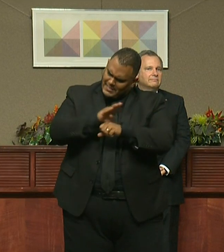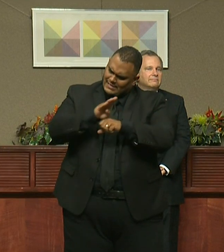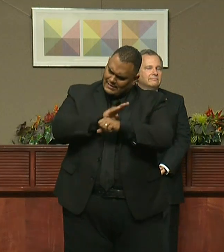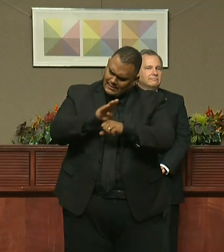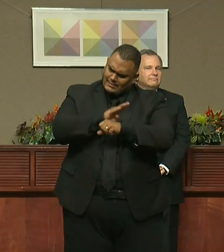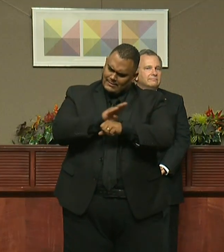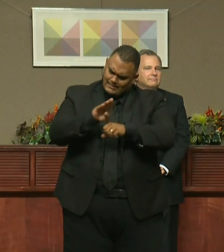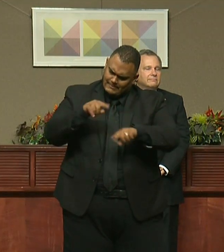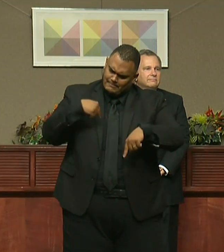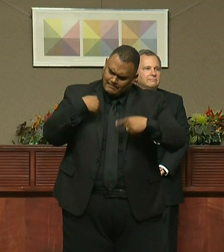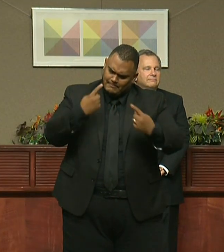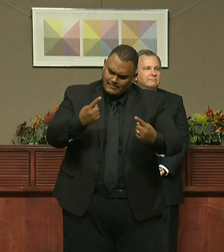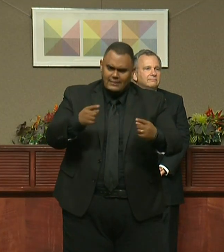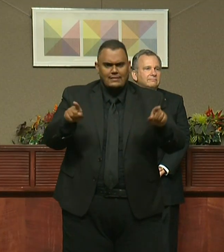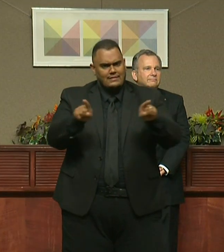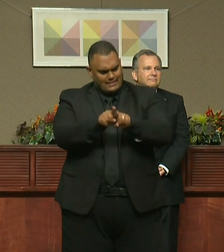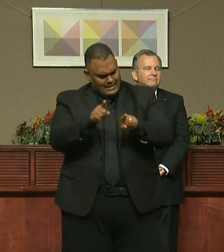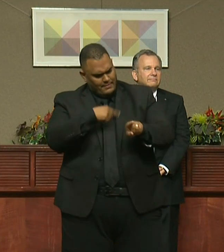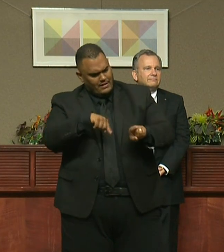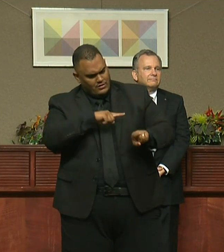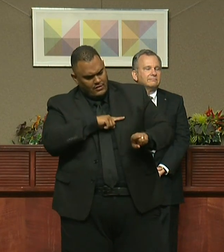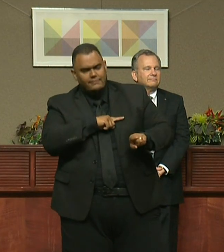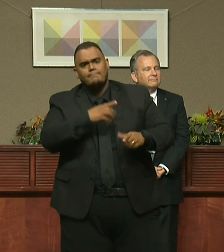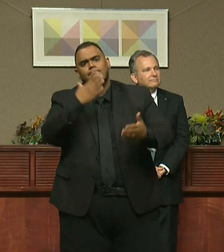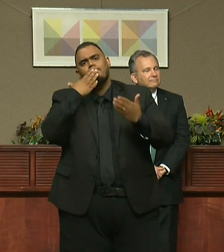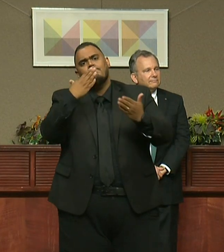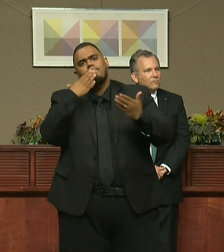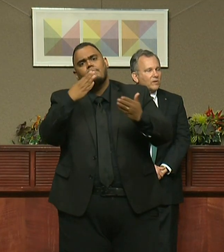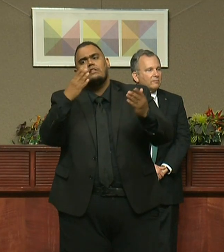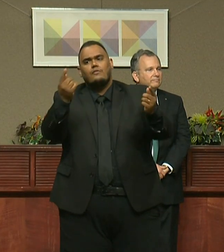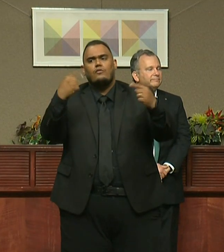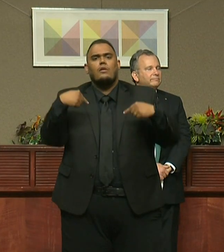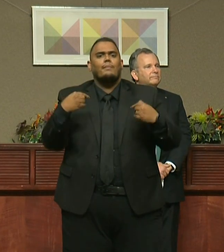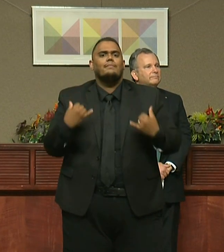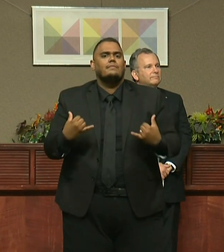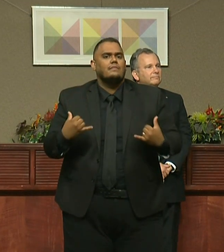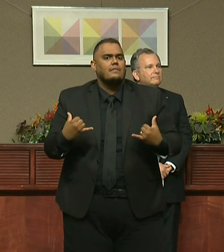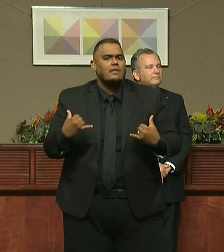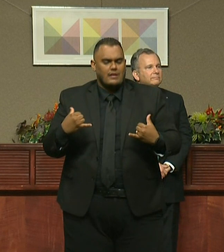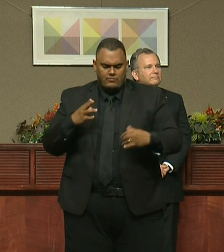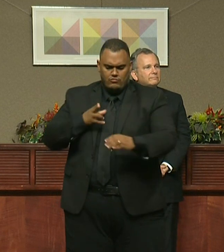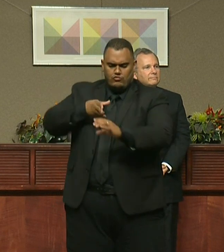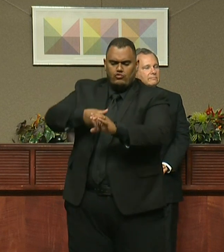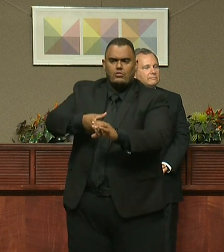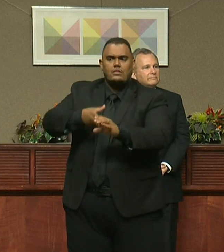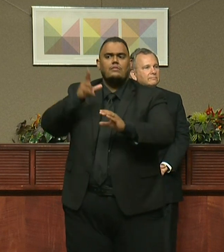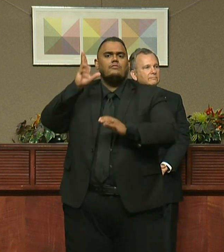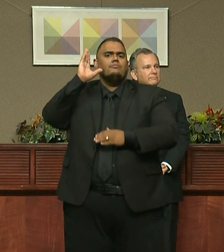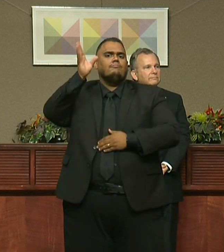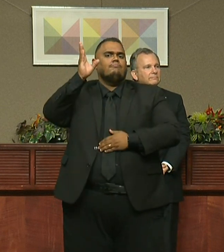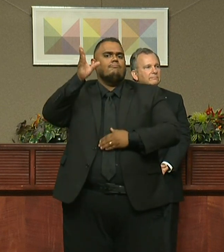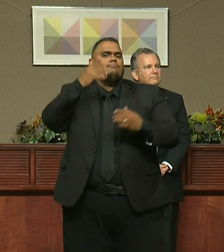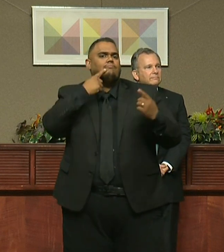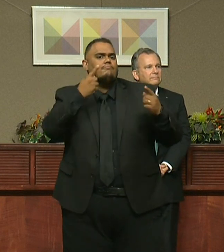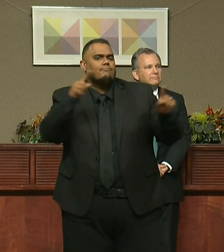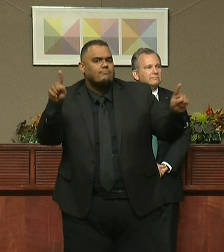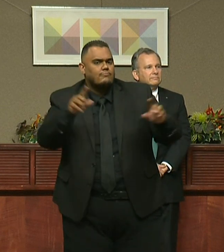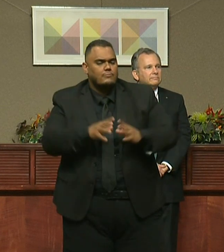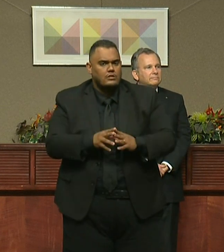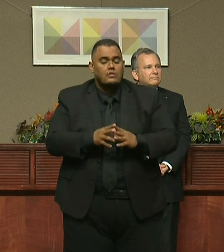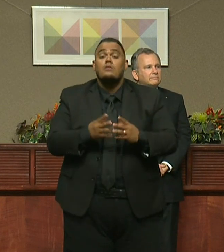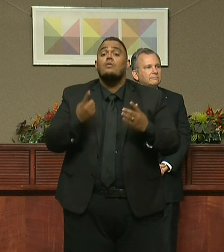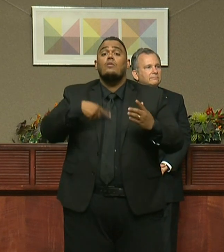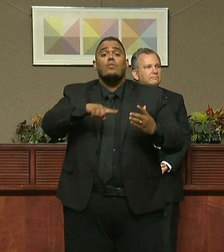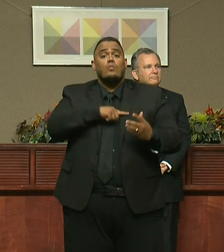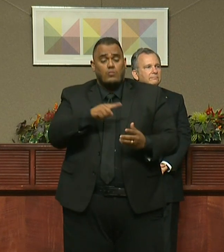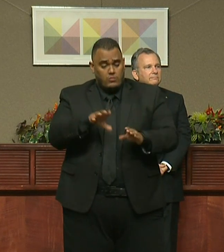us. But thank you for coming out and participating in this press conference. As we reopen Orange County, it